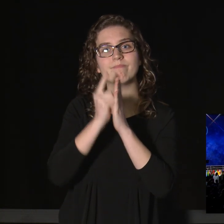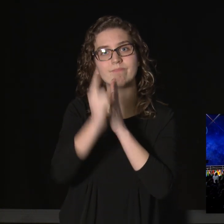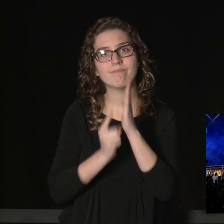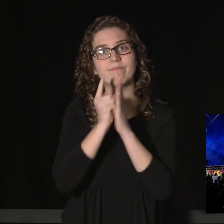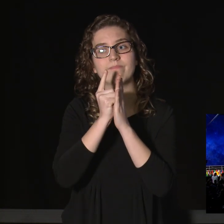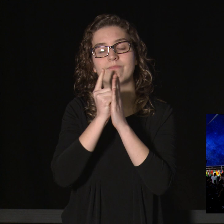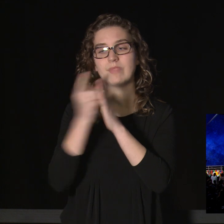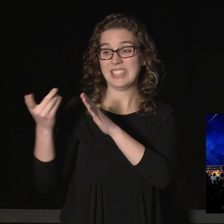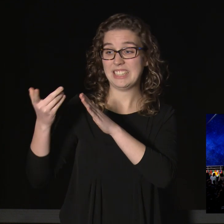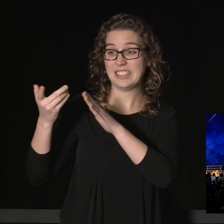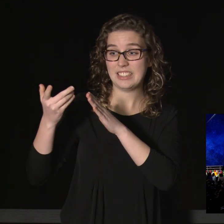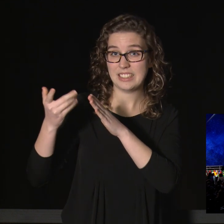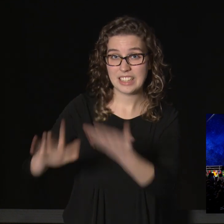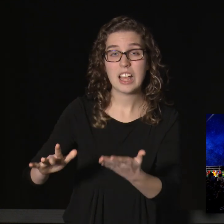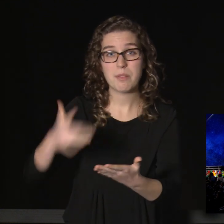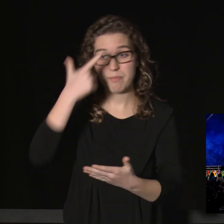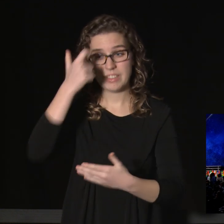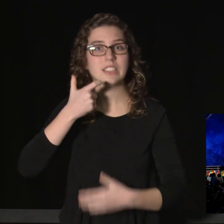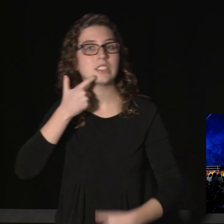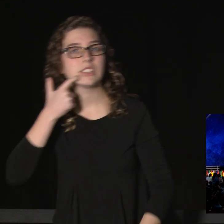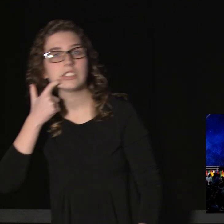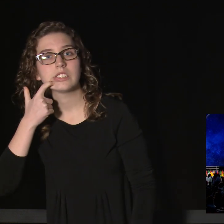addiction.